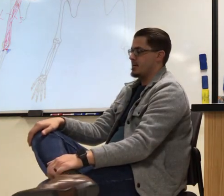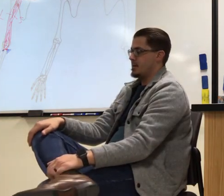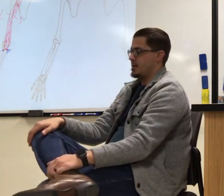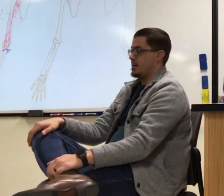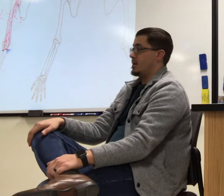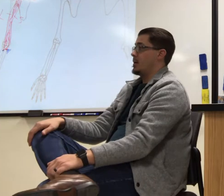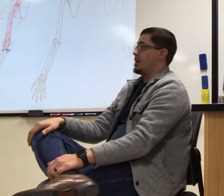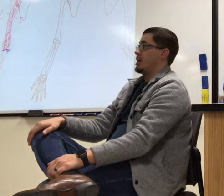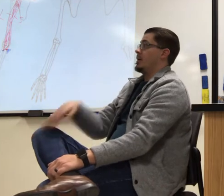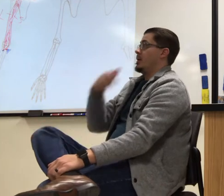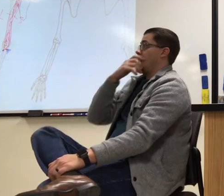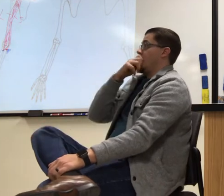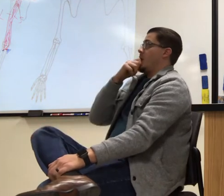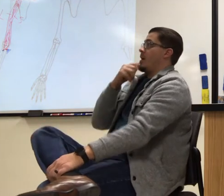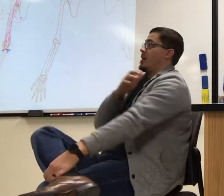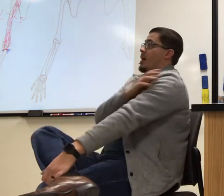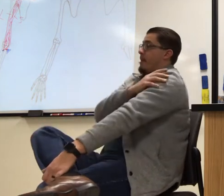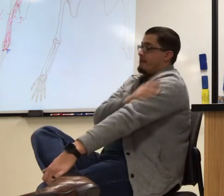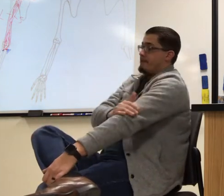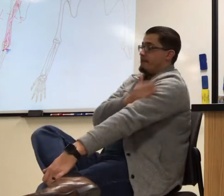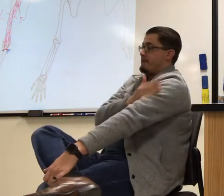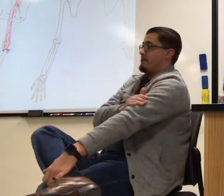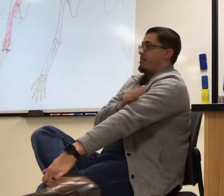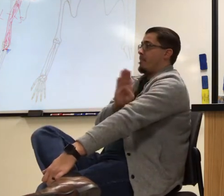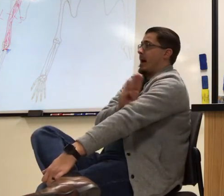its actions are,